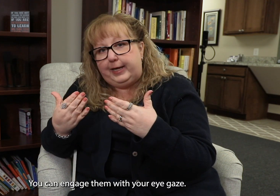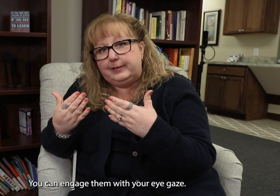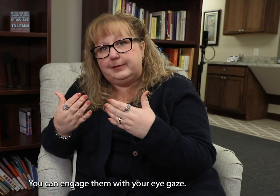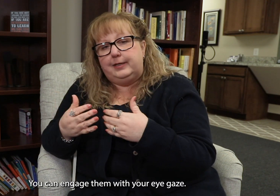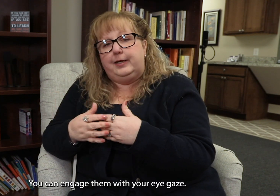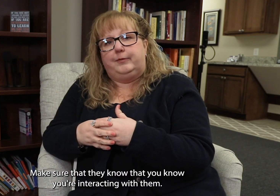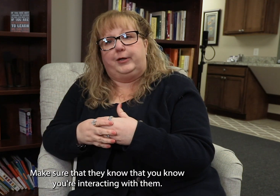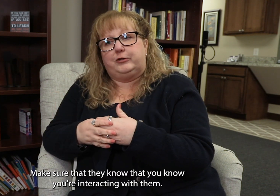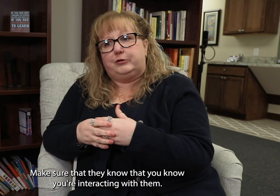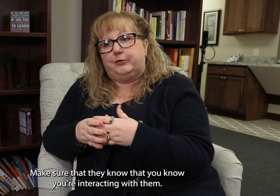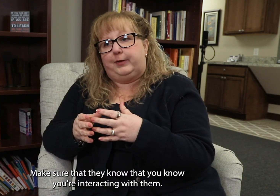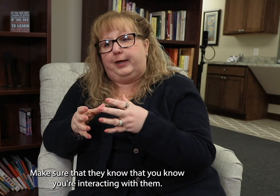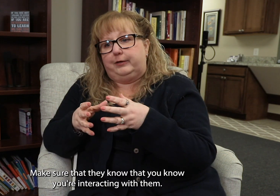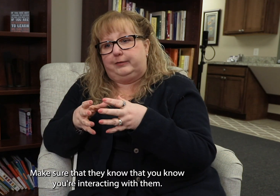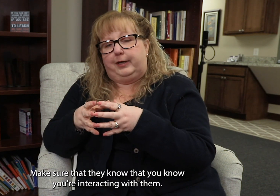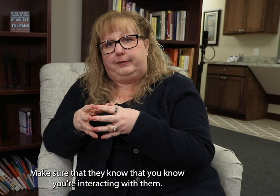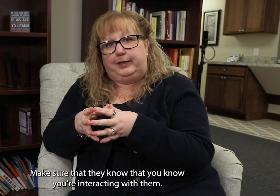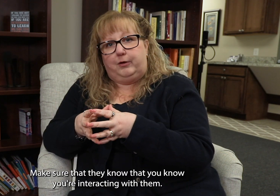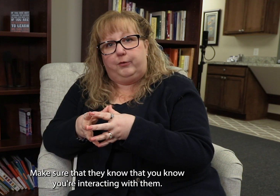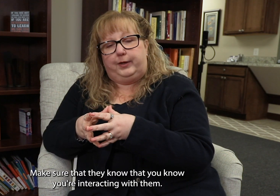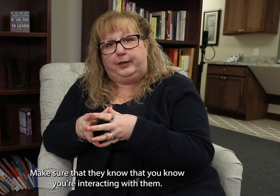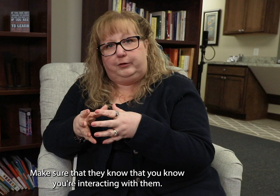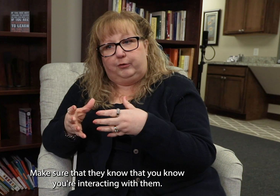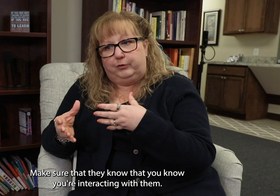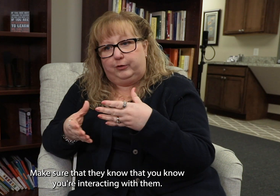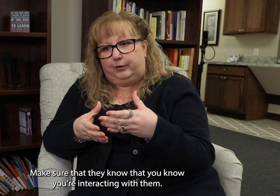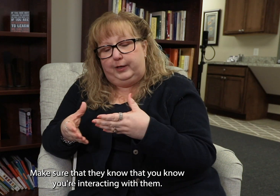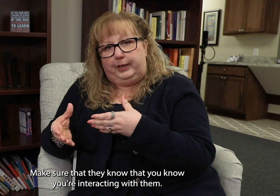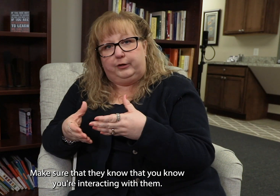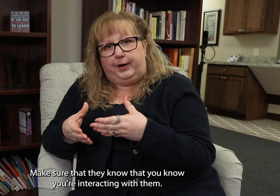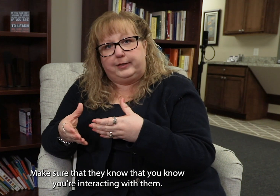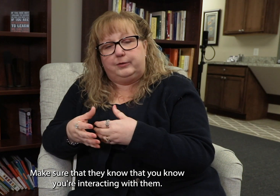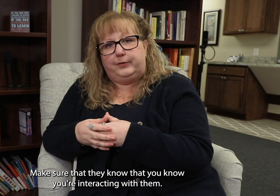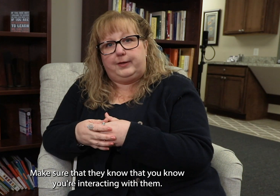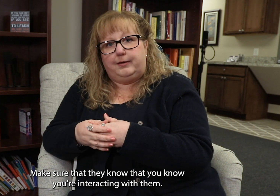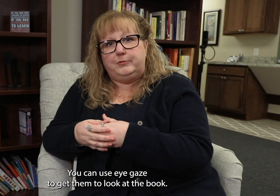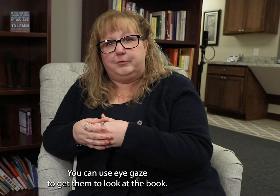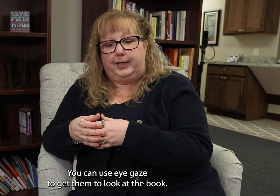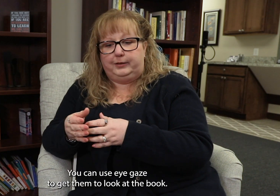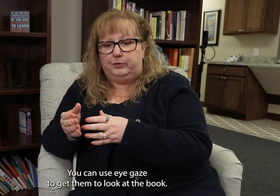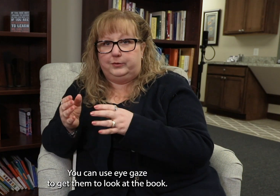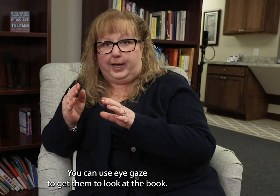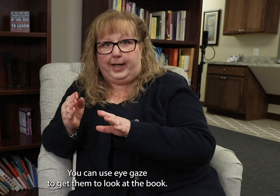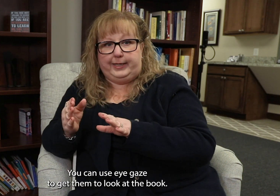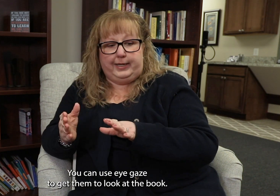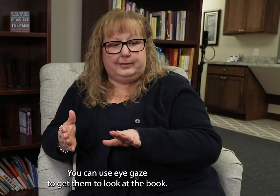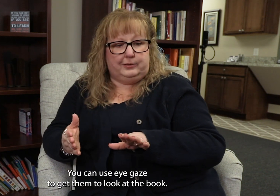gaze. Make sure that they know that, you know, you're interacting with them. You can use eye gaze to